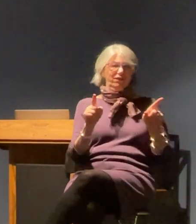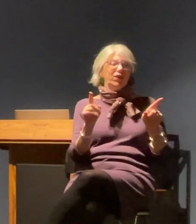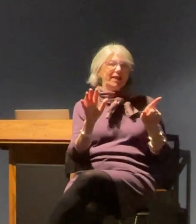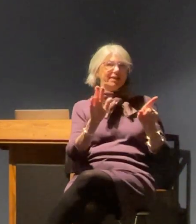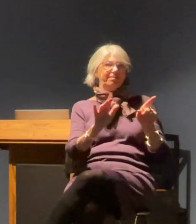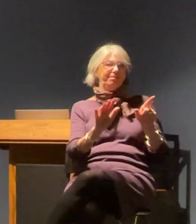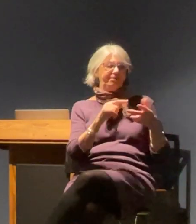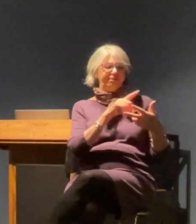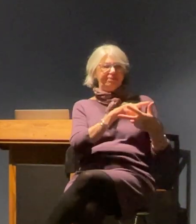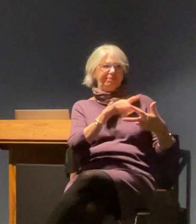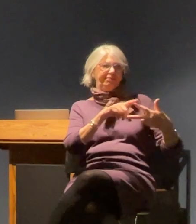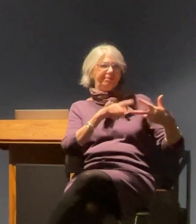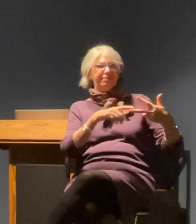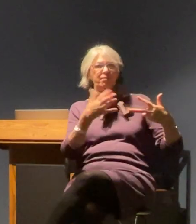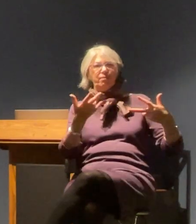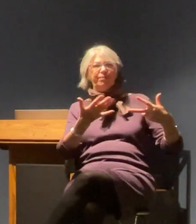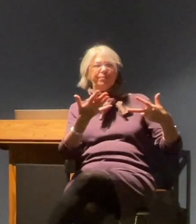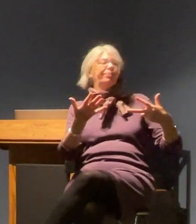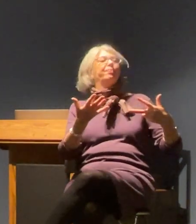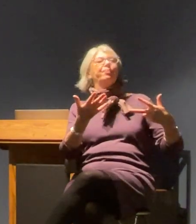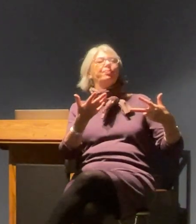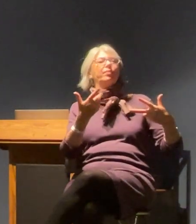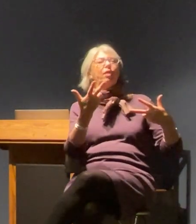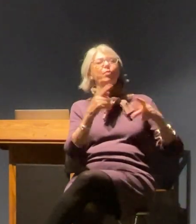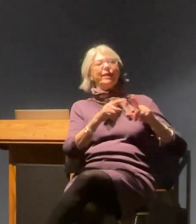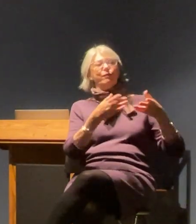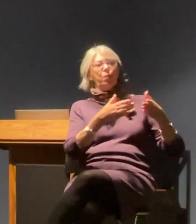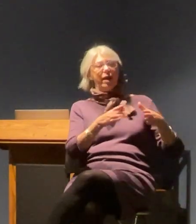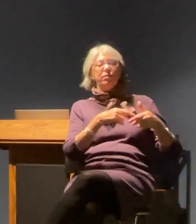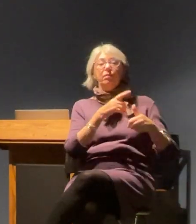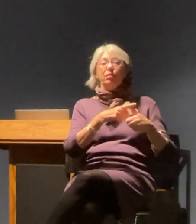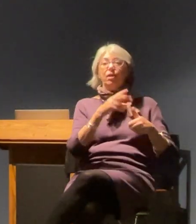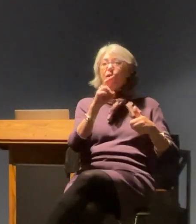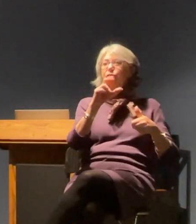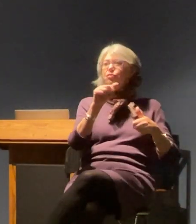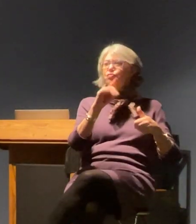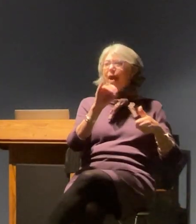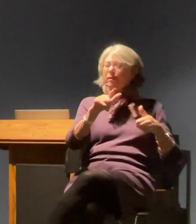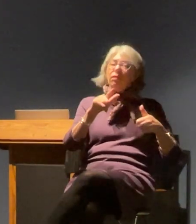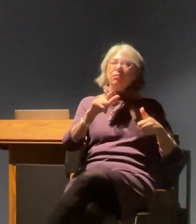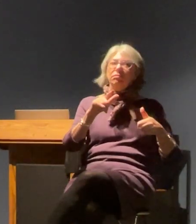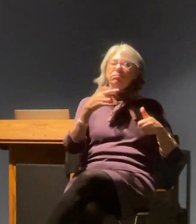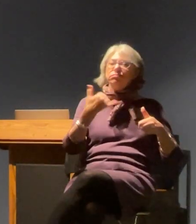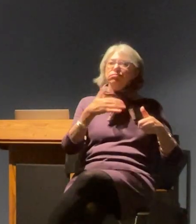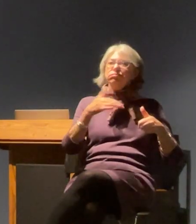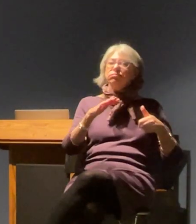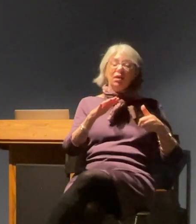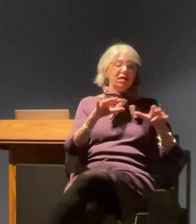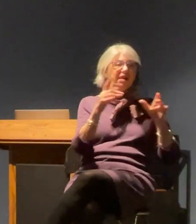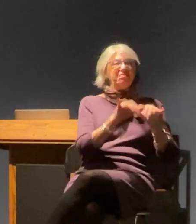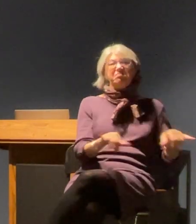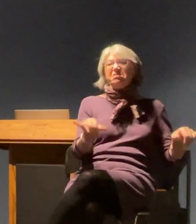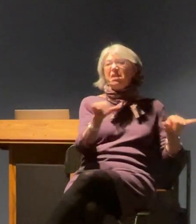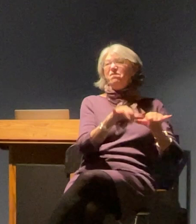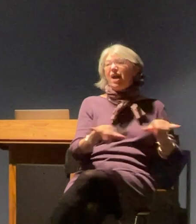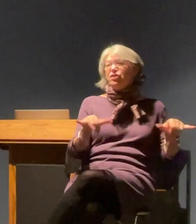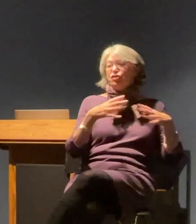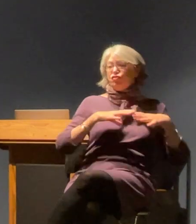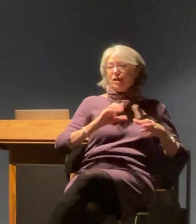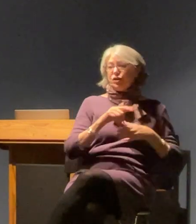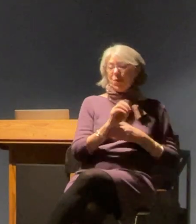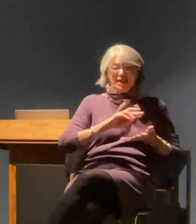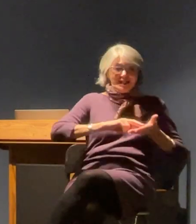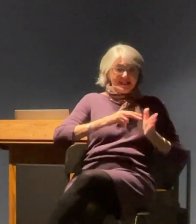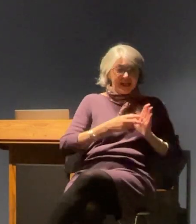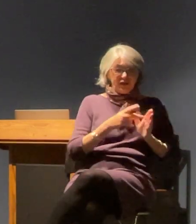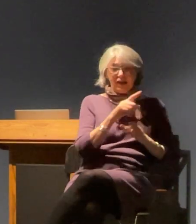different, I guess, you could define it three different ways. One is that it's radical, right? It can take a conventional dress code intentionally,